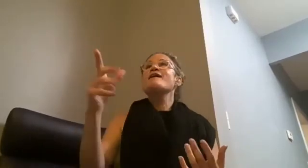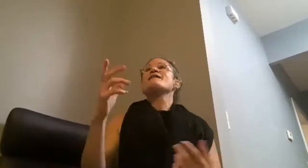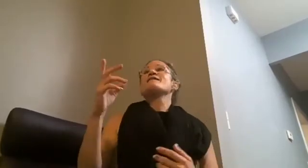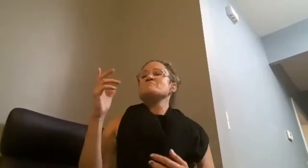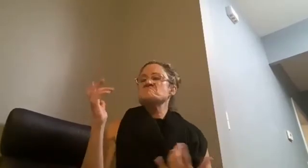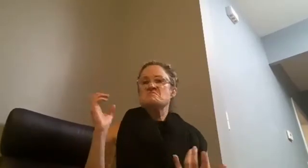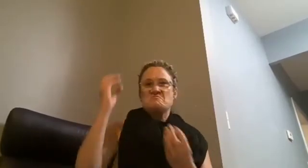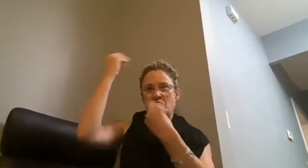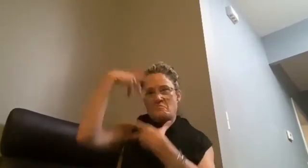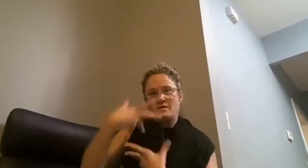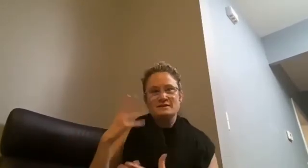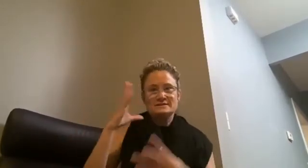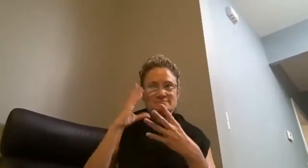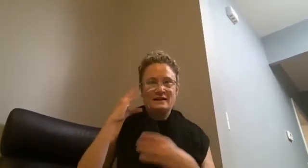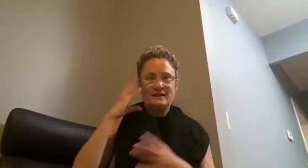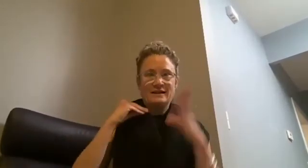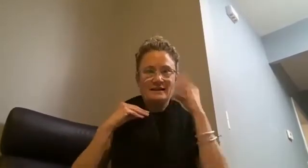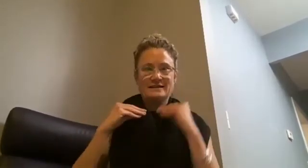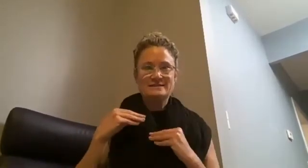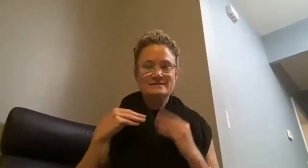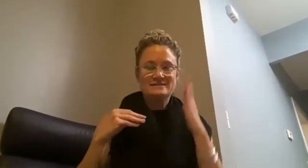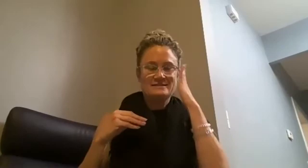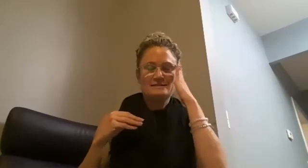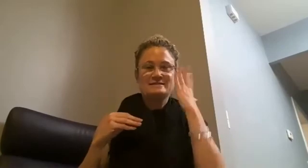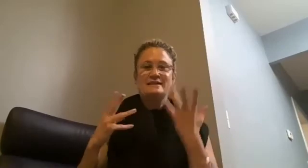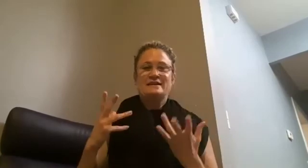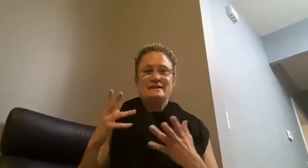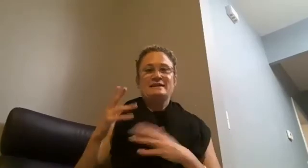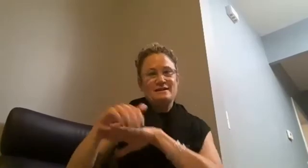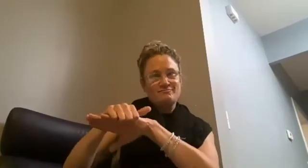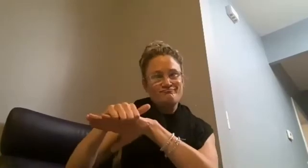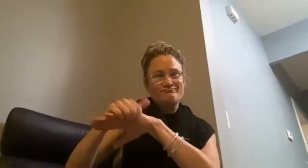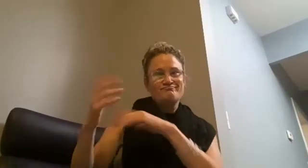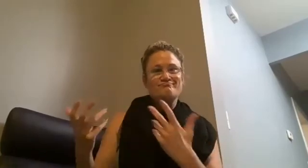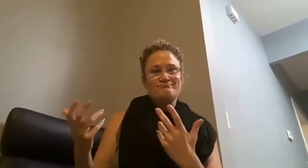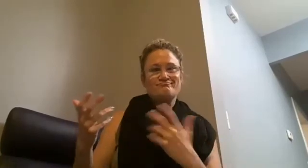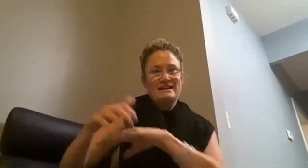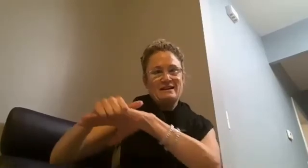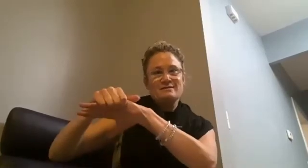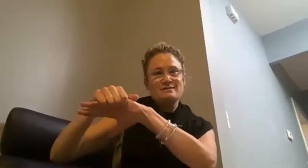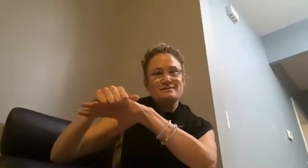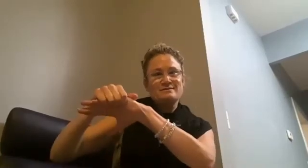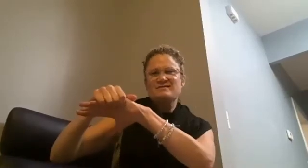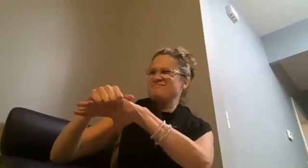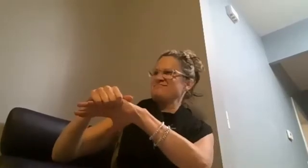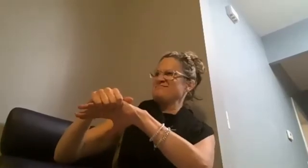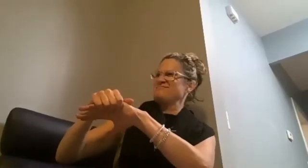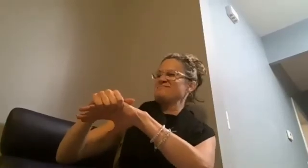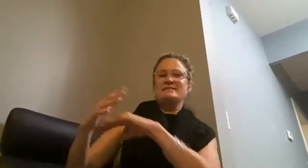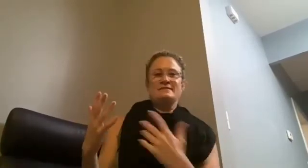own experiences with that. And at the end of it, he took my hand and he like held it awkwardly and was like, I just wanted to tell